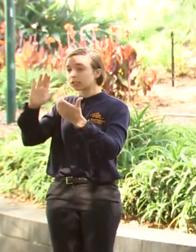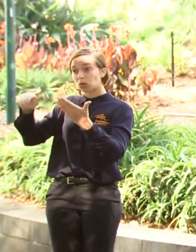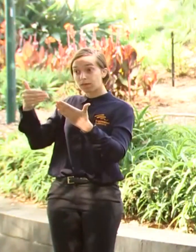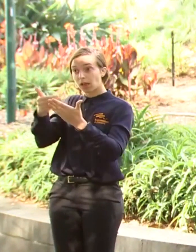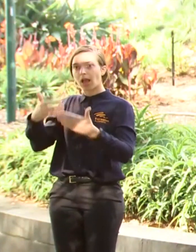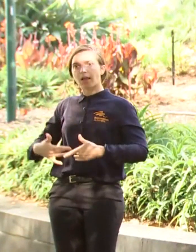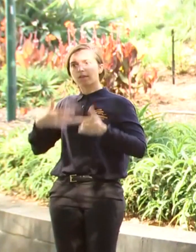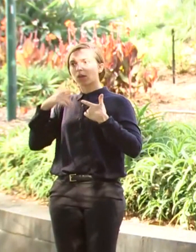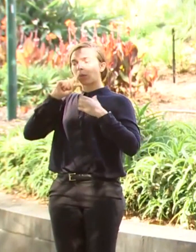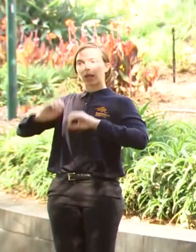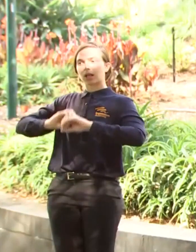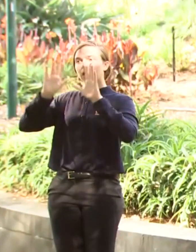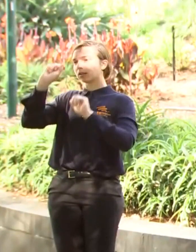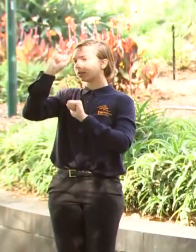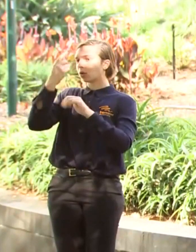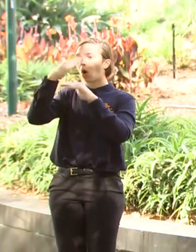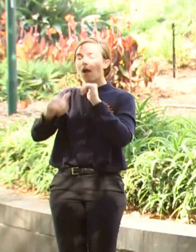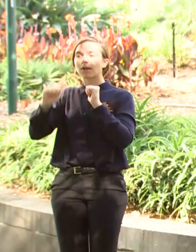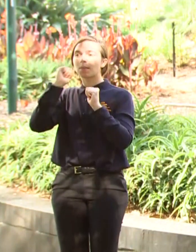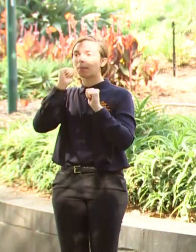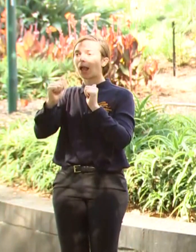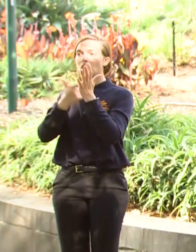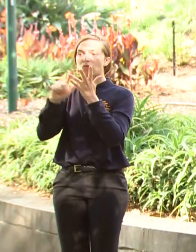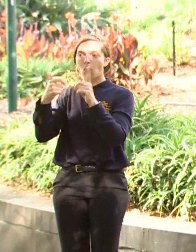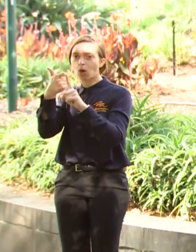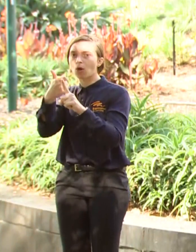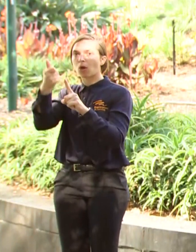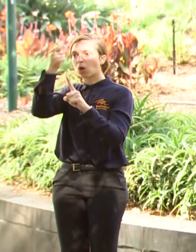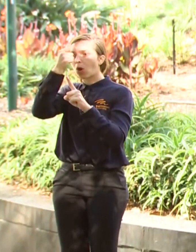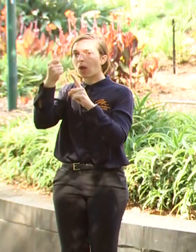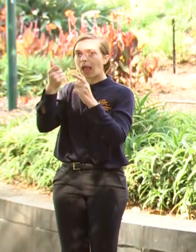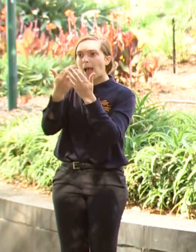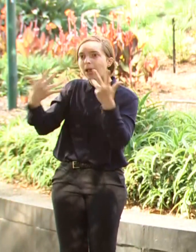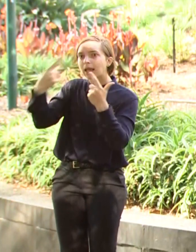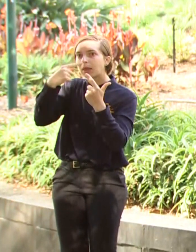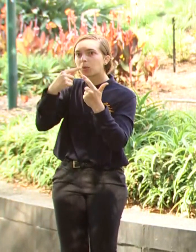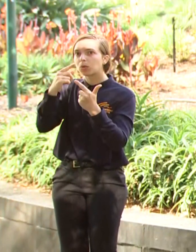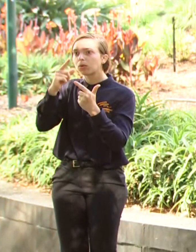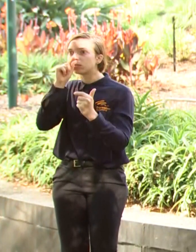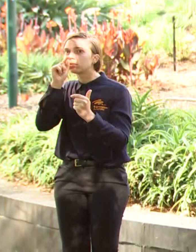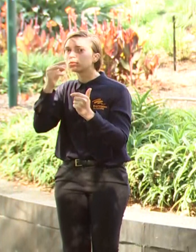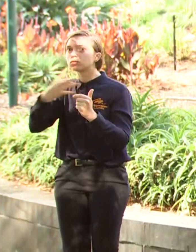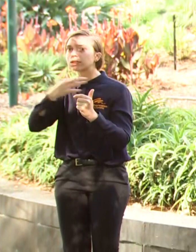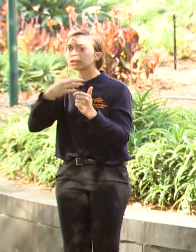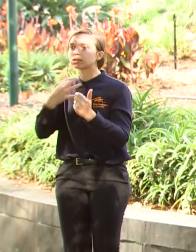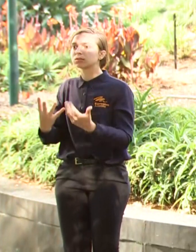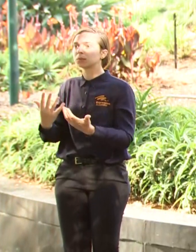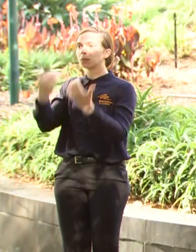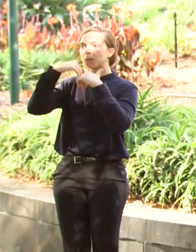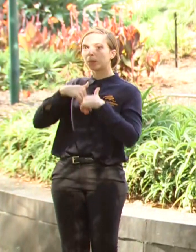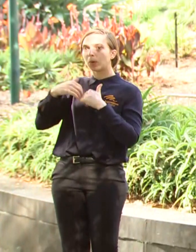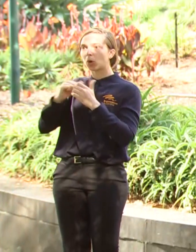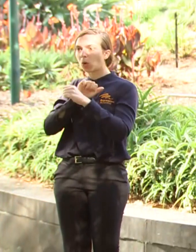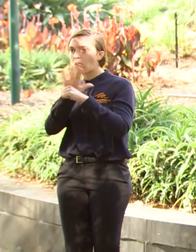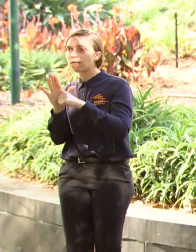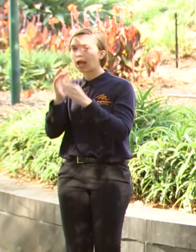and having a real stability around those numbers, and you see that reflected in lots of tests, really big test numbers, and thank you to